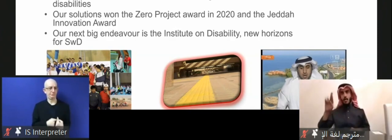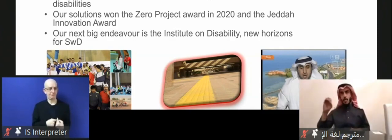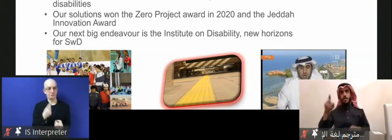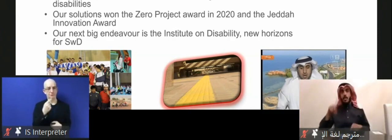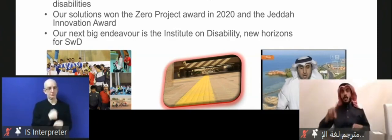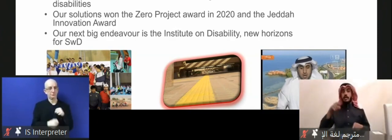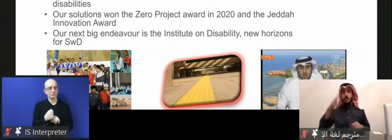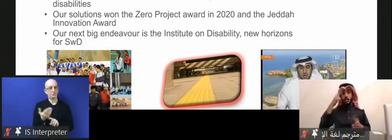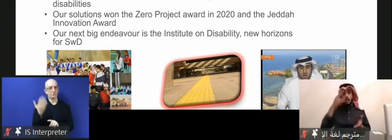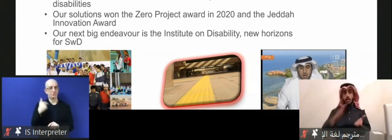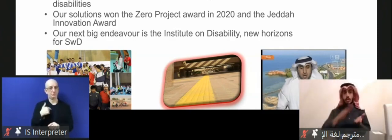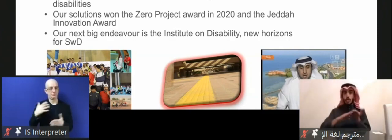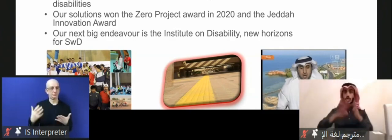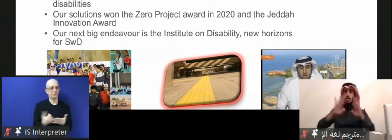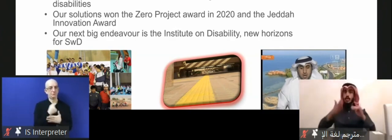last year.